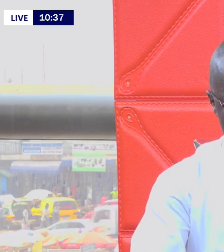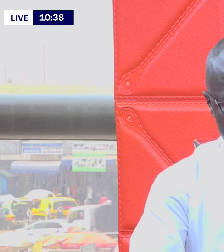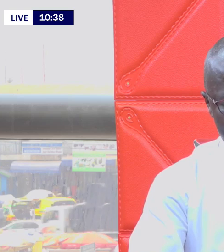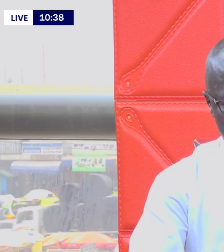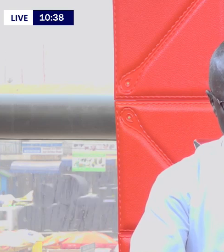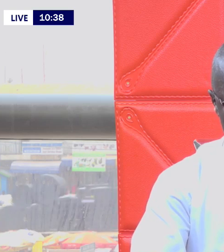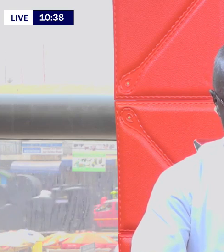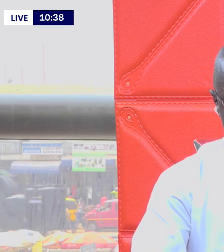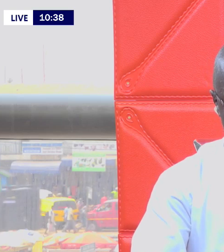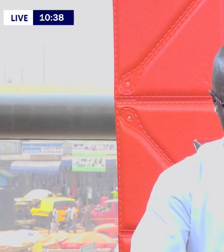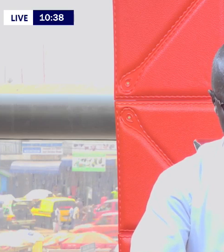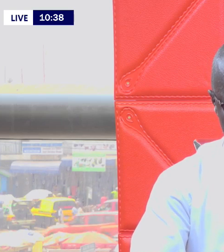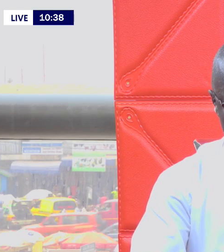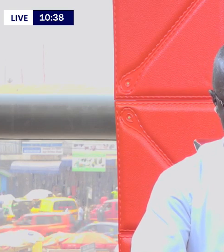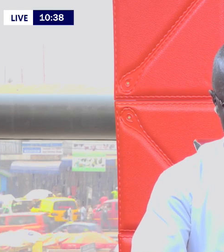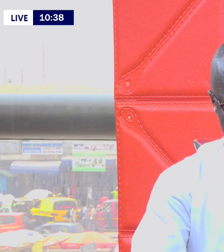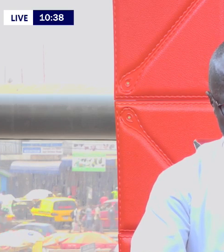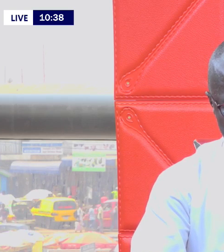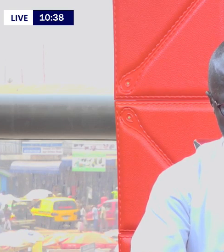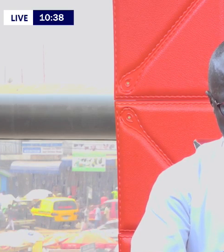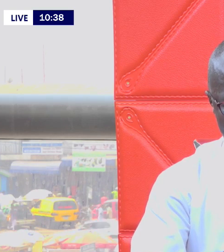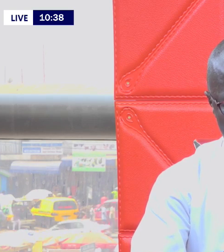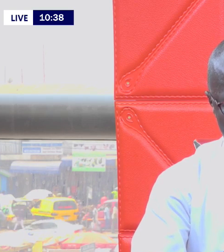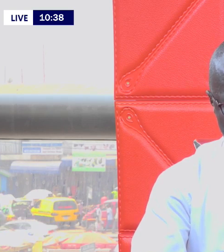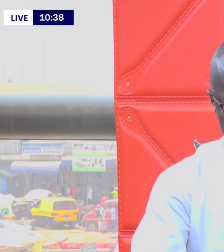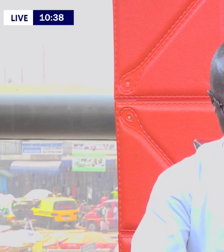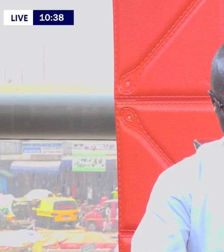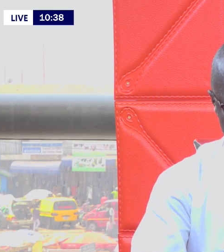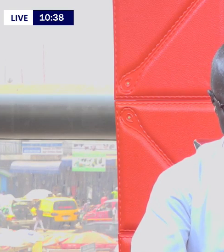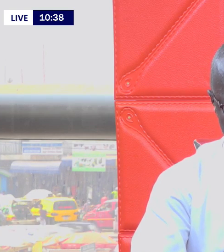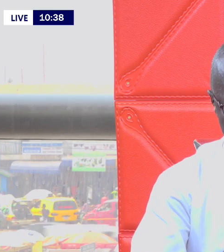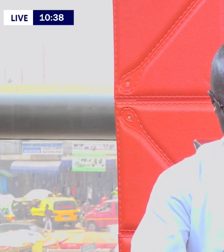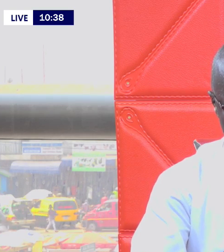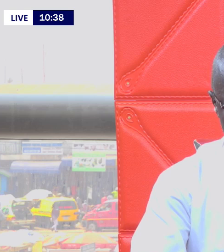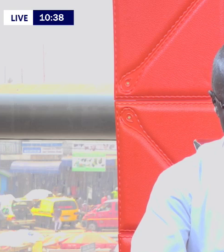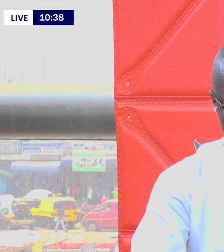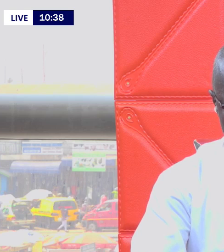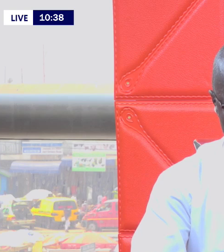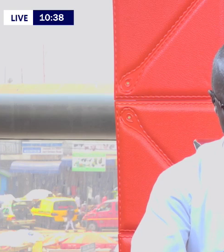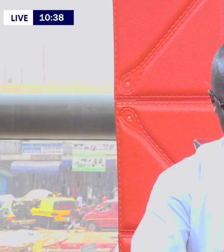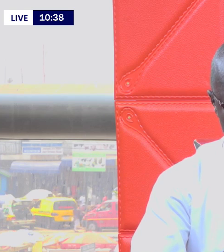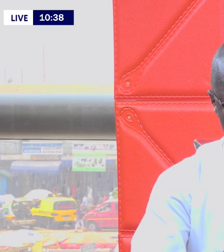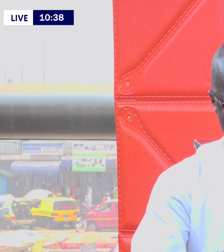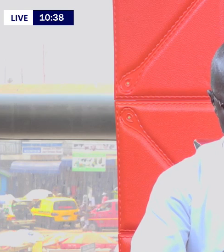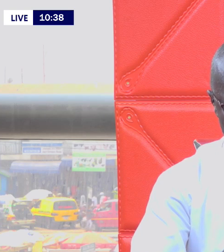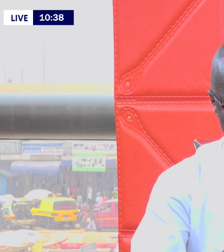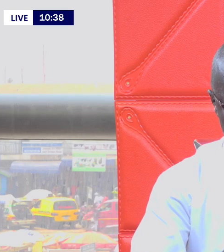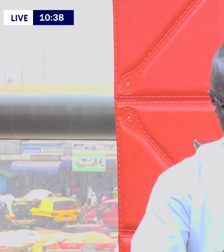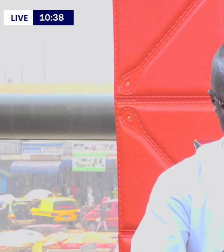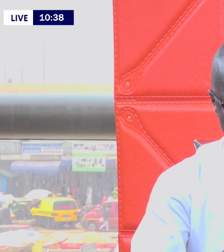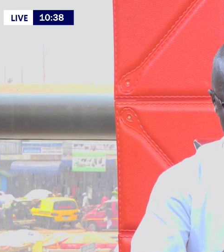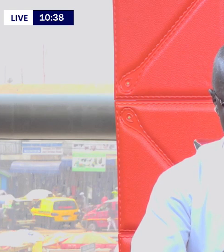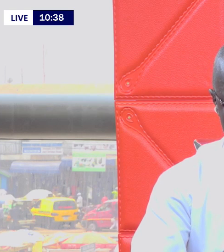weekend the Anna o celebrity o birthday belated one encore and far emma we every over supra